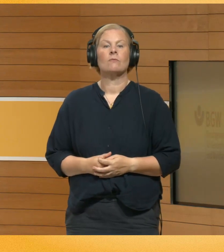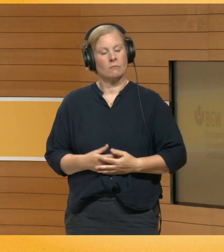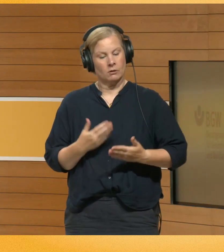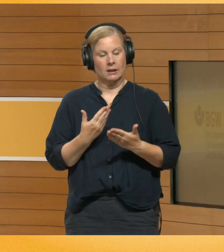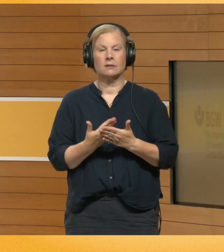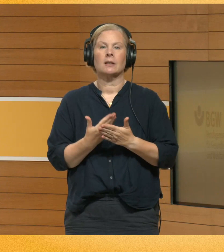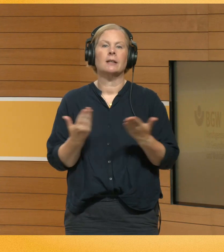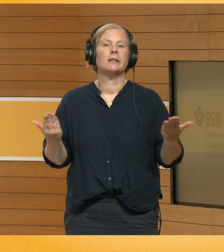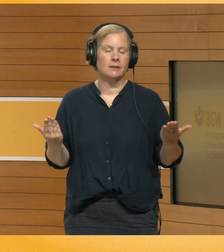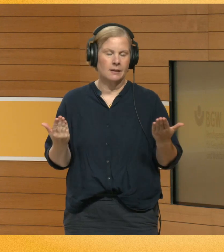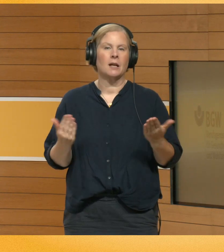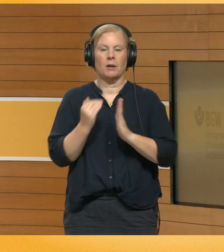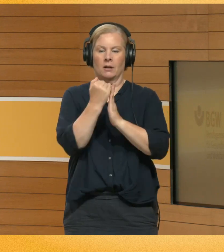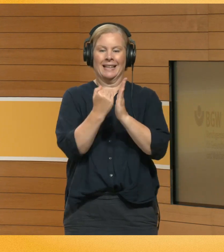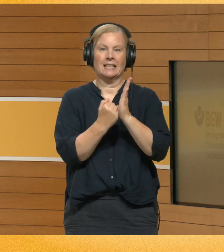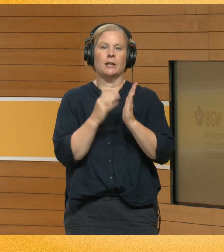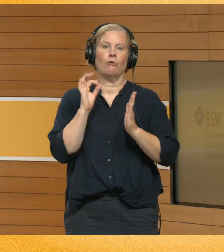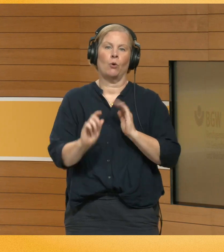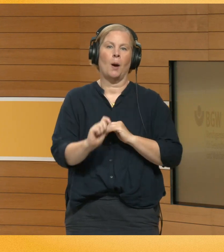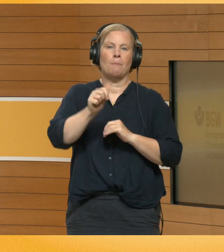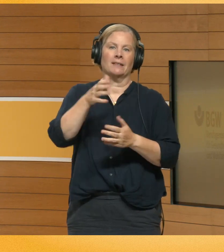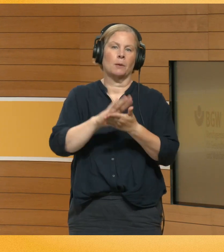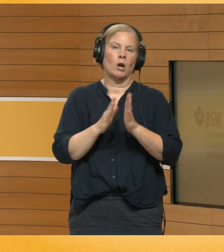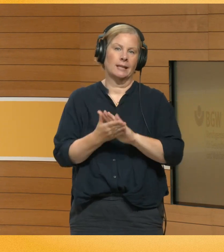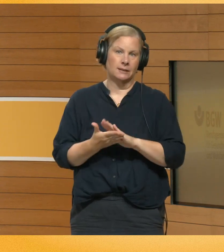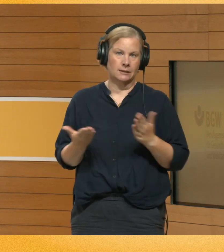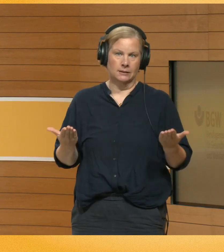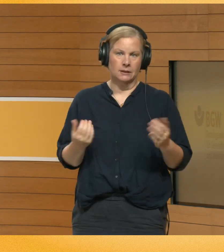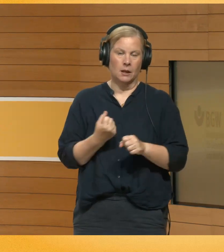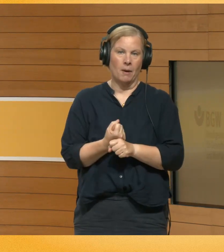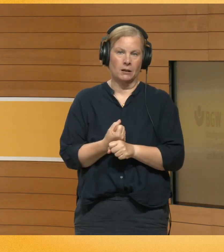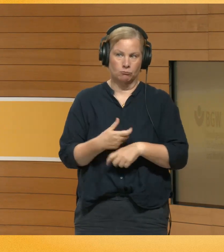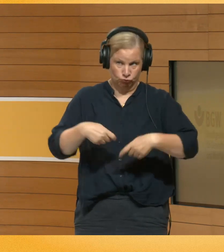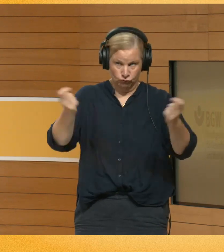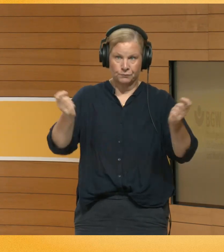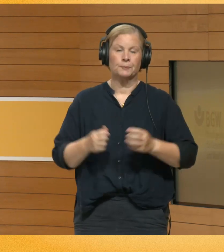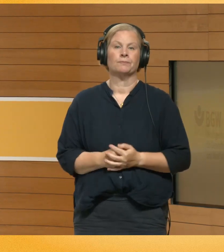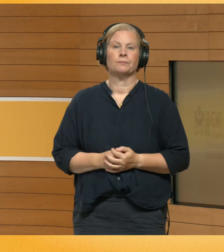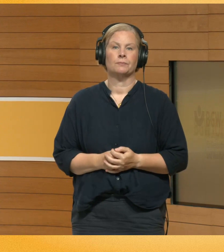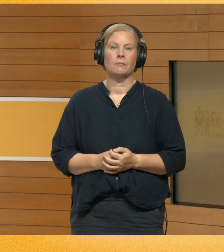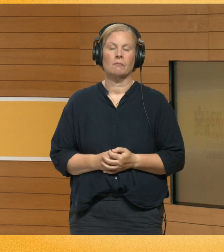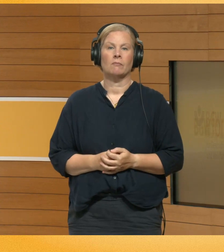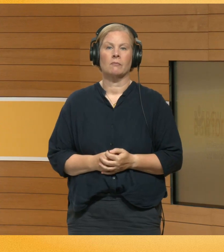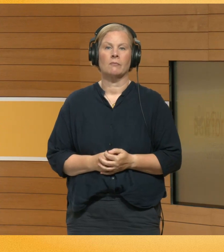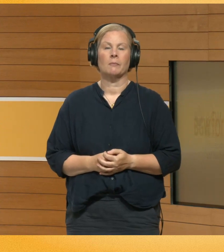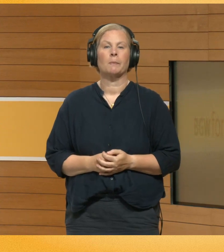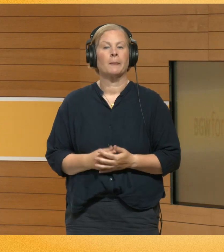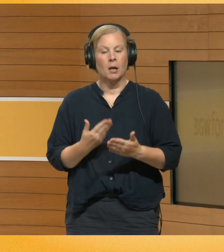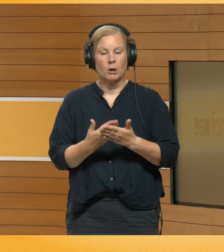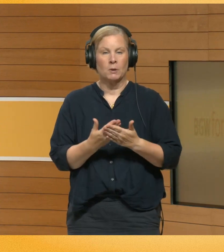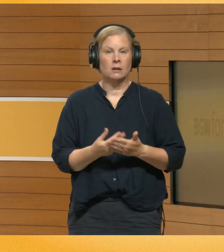be shared with everybody. So there are some differences. PPE and body bags affect, when you